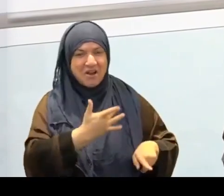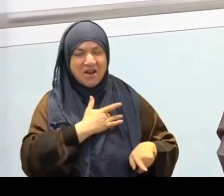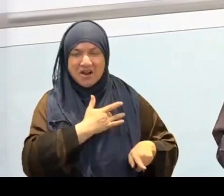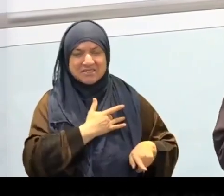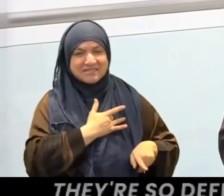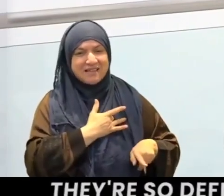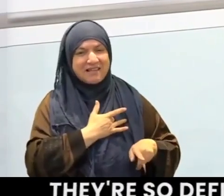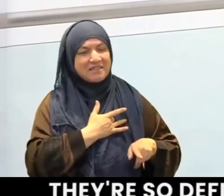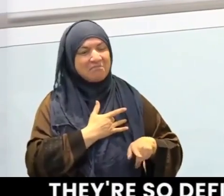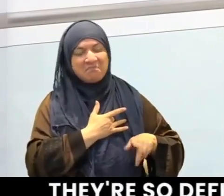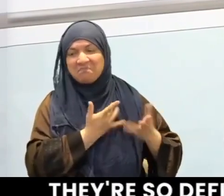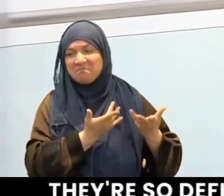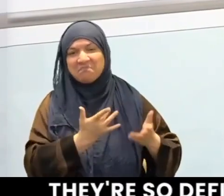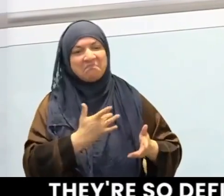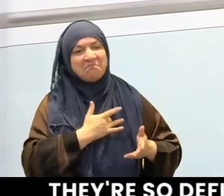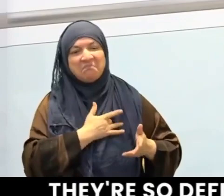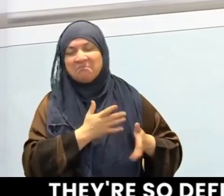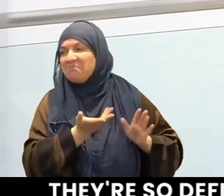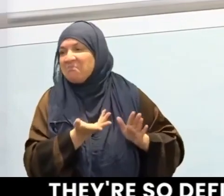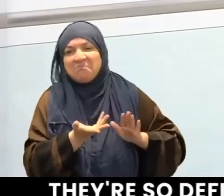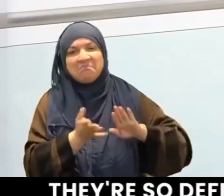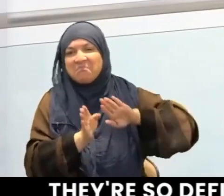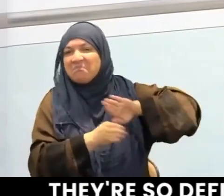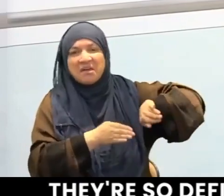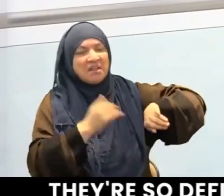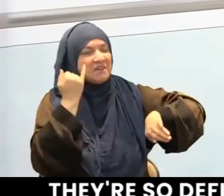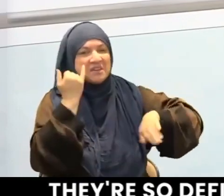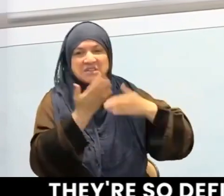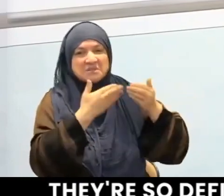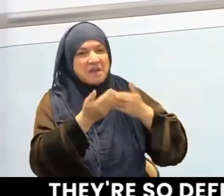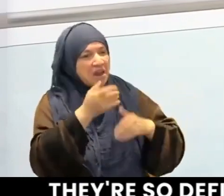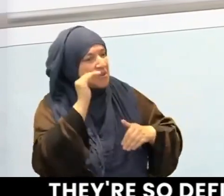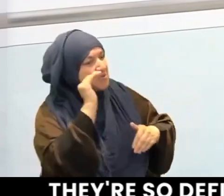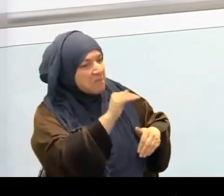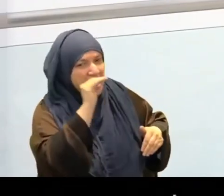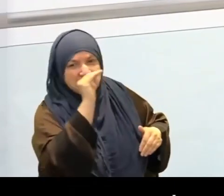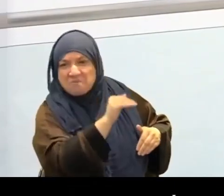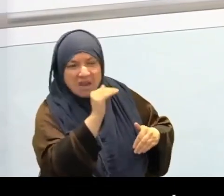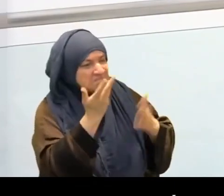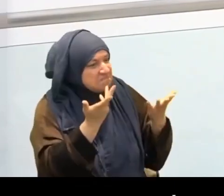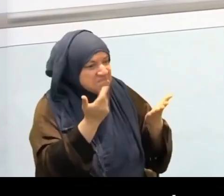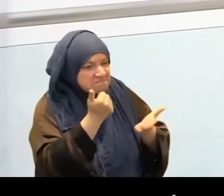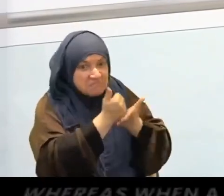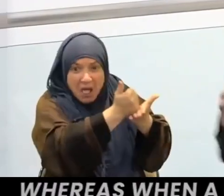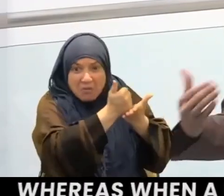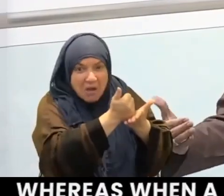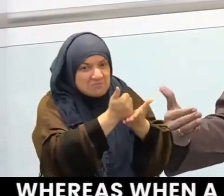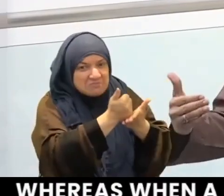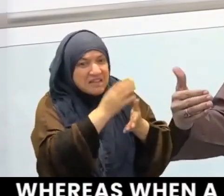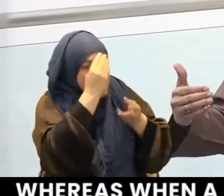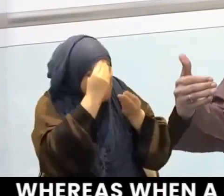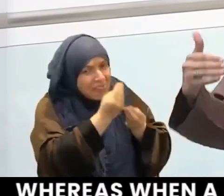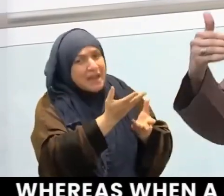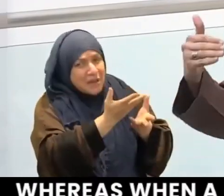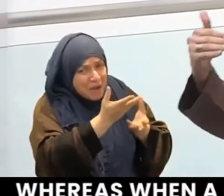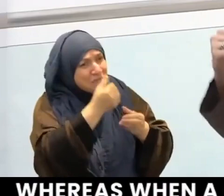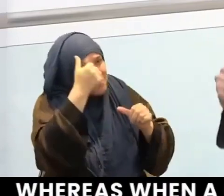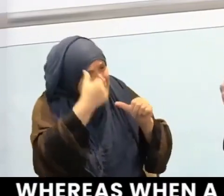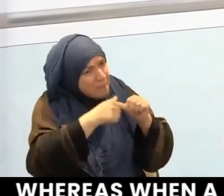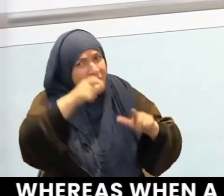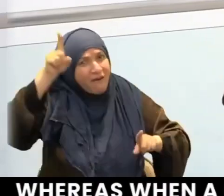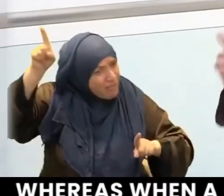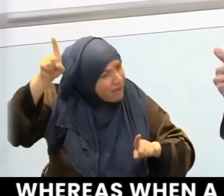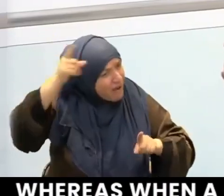they're reminded, they're so defiant and brazen in their disobedience of Allah subhanahu wa ta'ala, it doesn't affect them anymore. Whereas when a person is